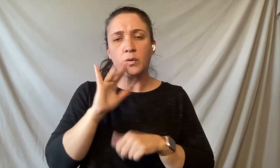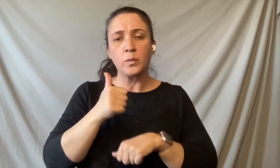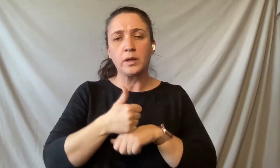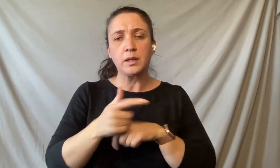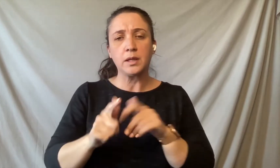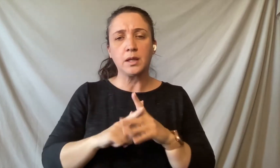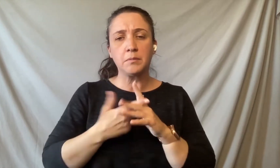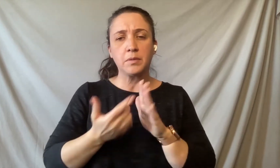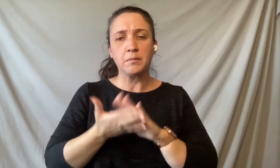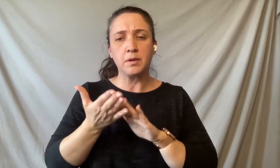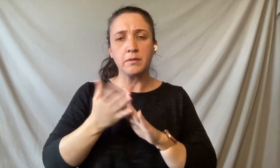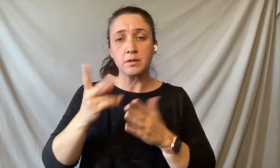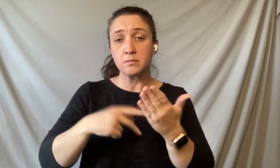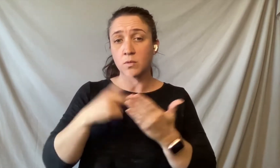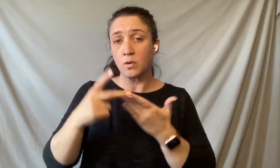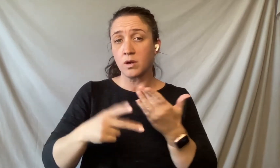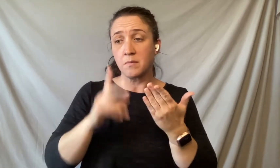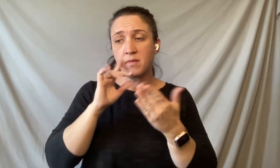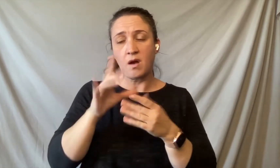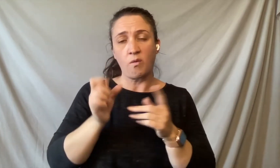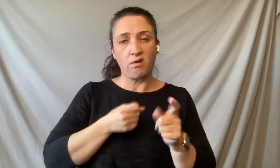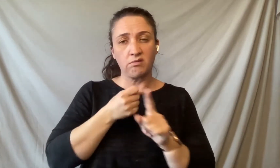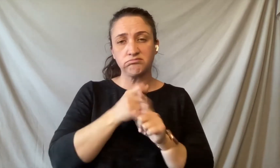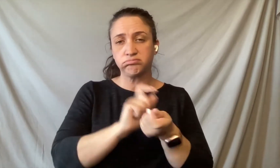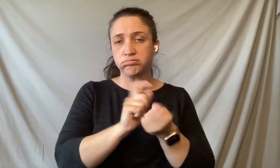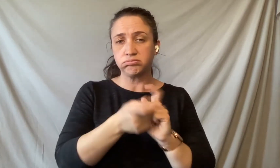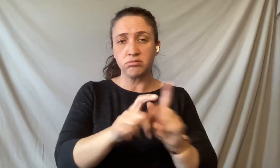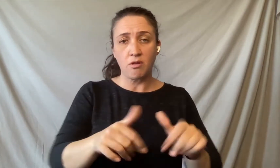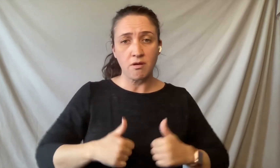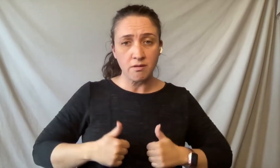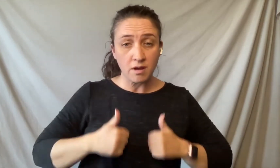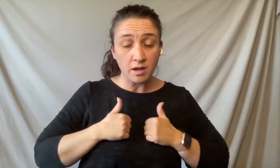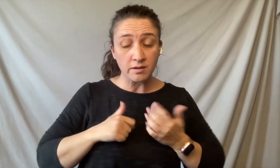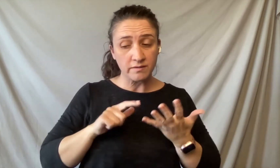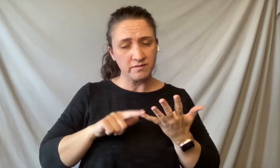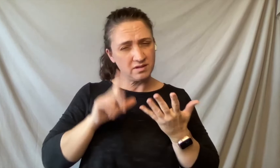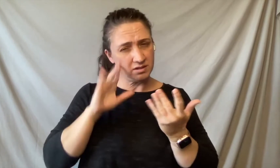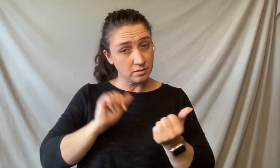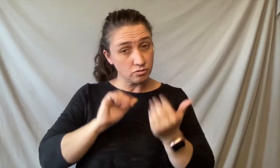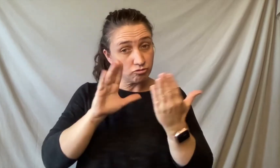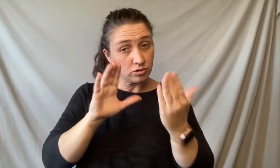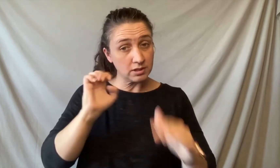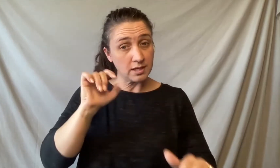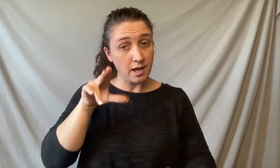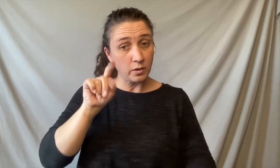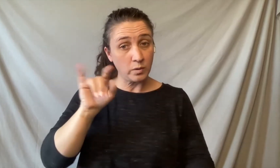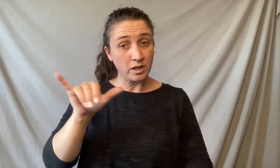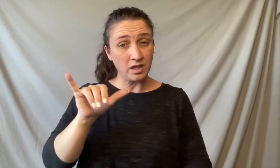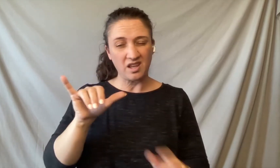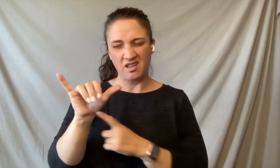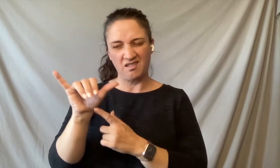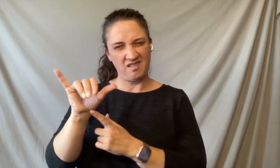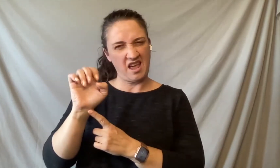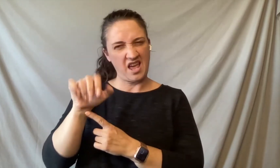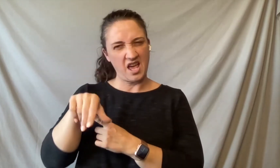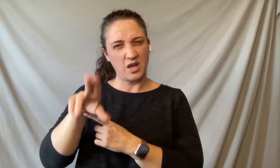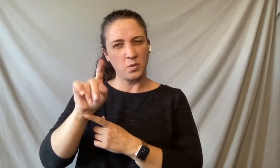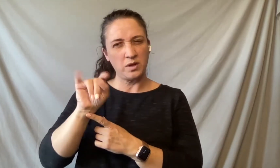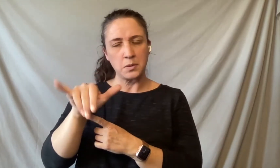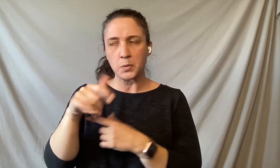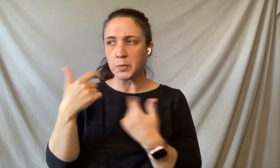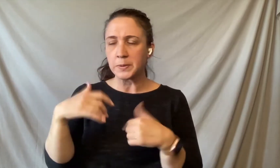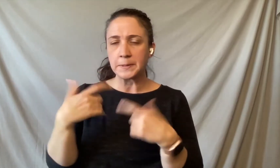ways that will be transformational? Does this address equity? And as you said, equity is a big word. It covers a lot of